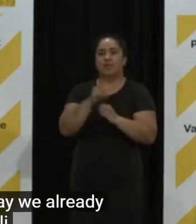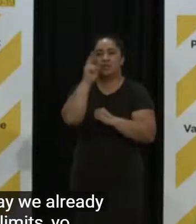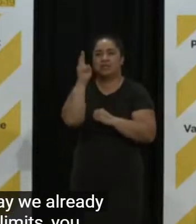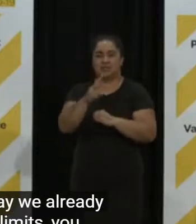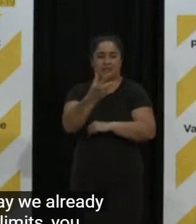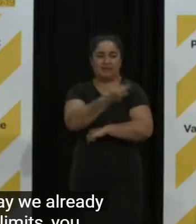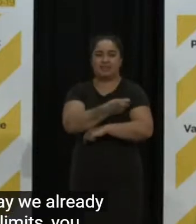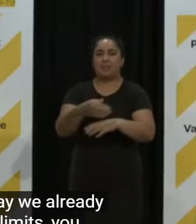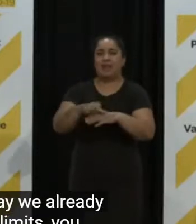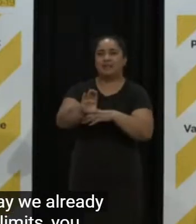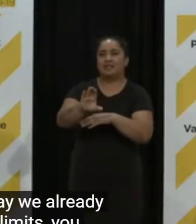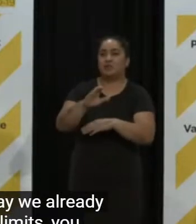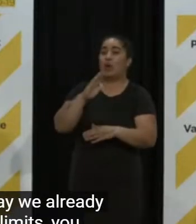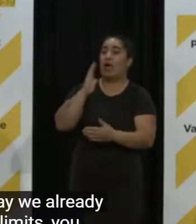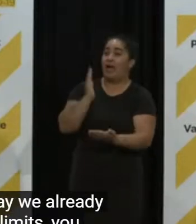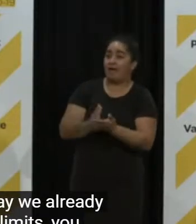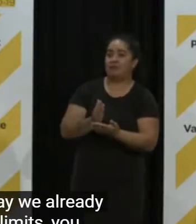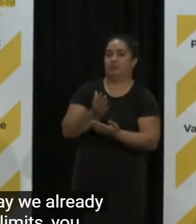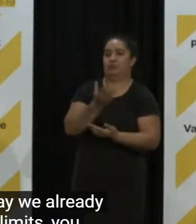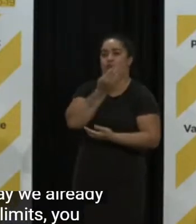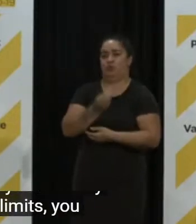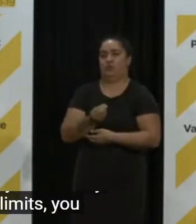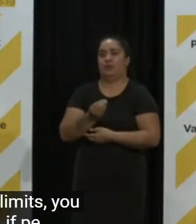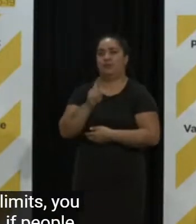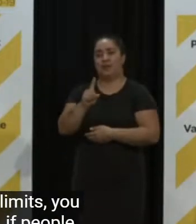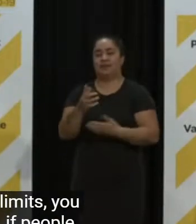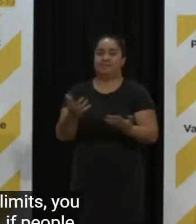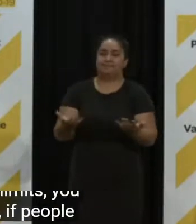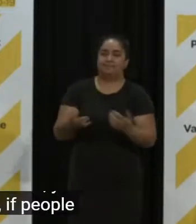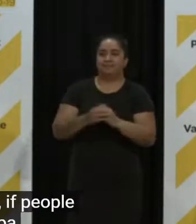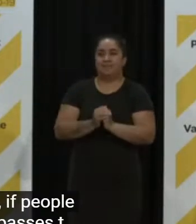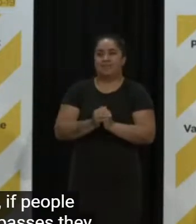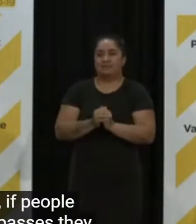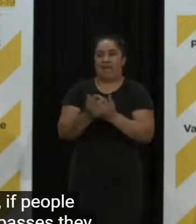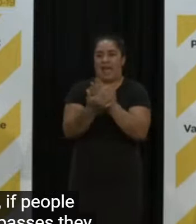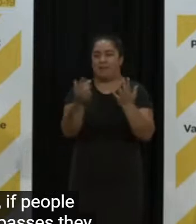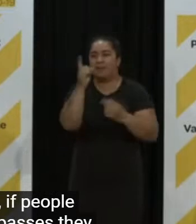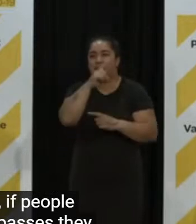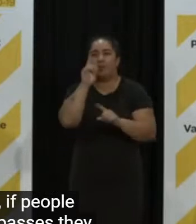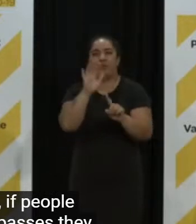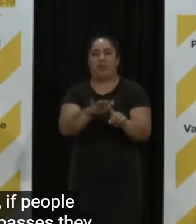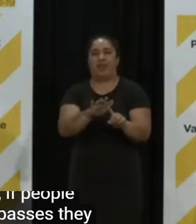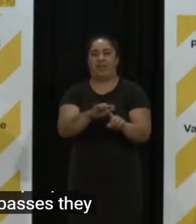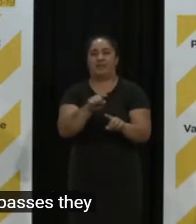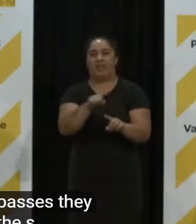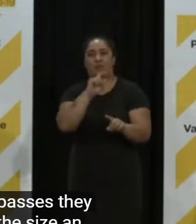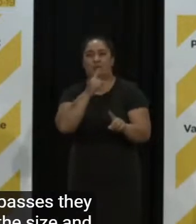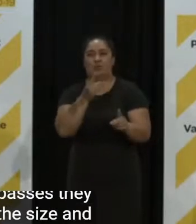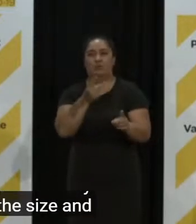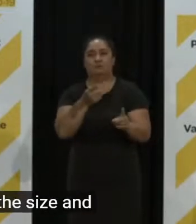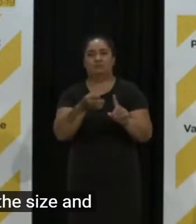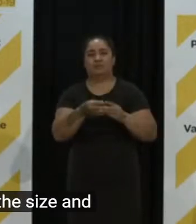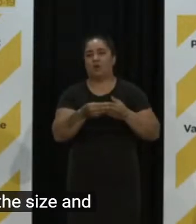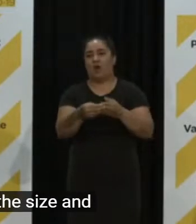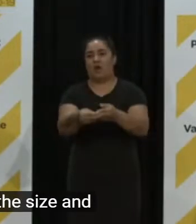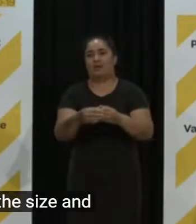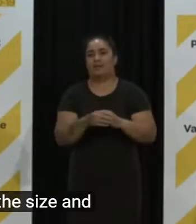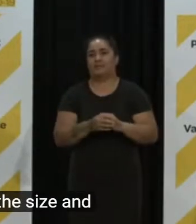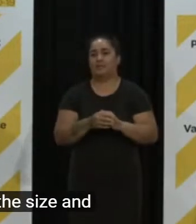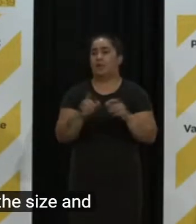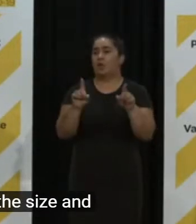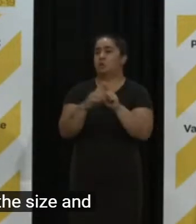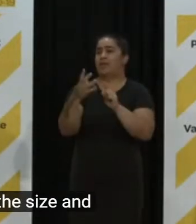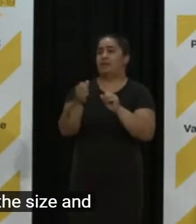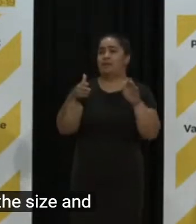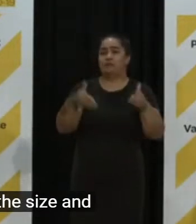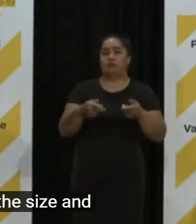the size and scale is limited. But again, we already have the use of funeral directors supporting